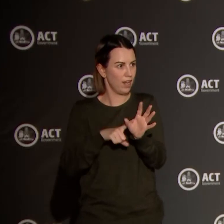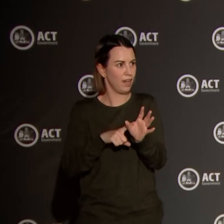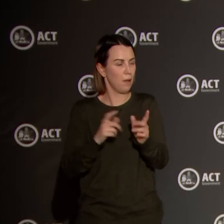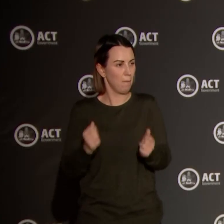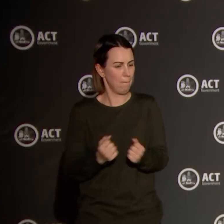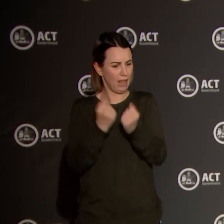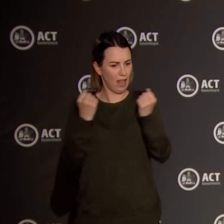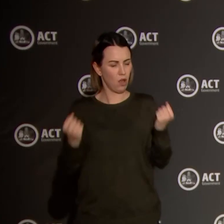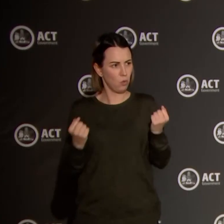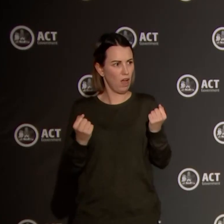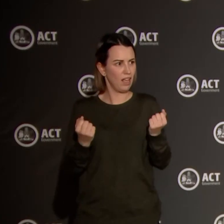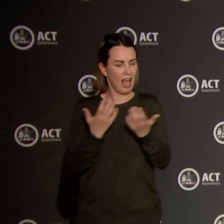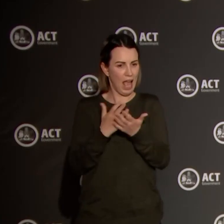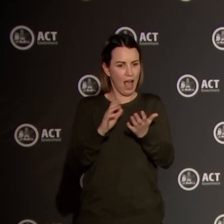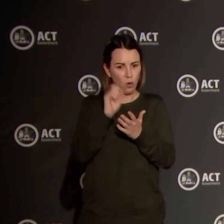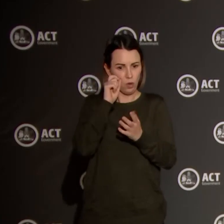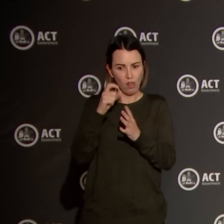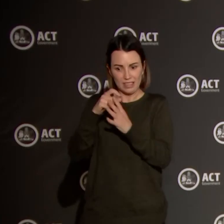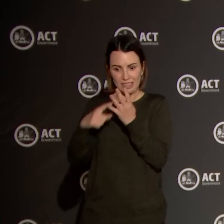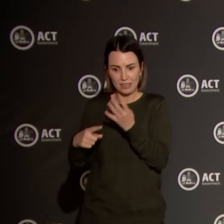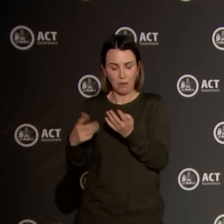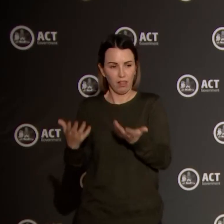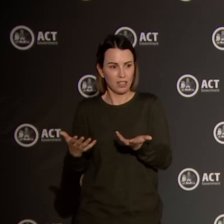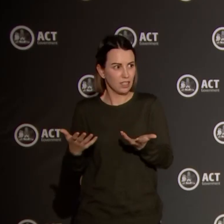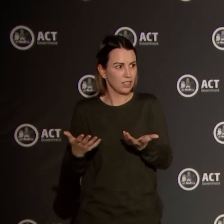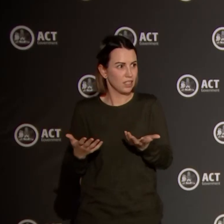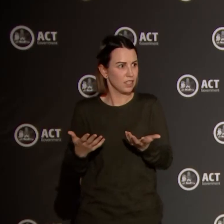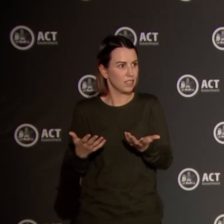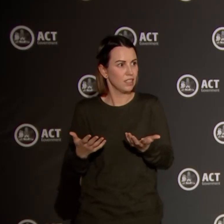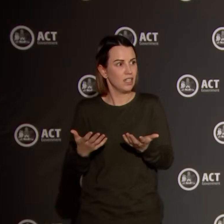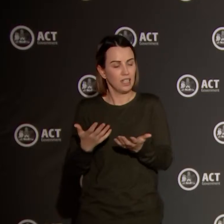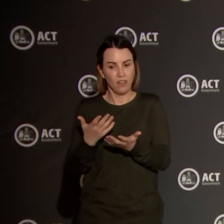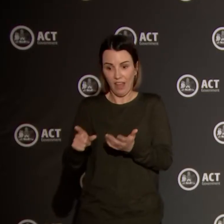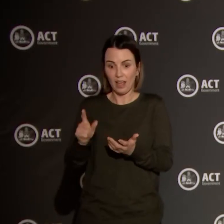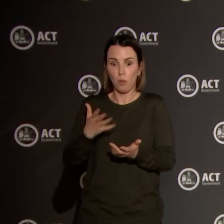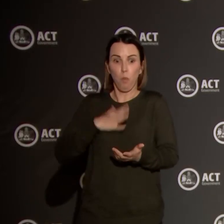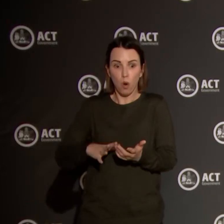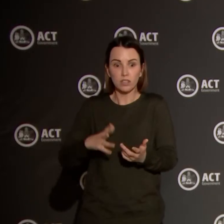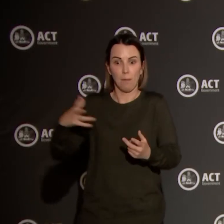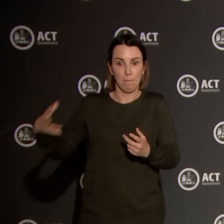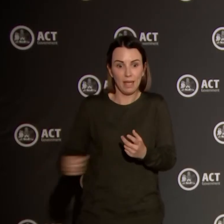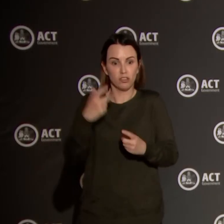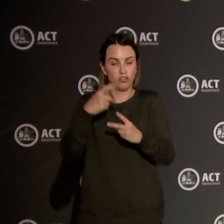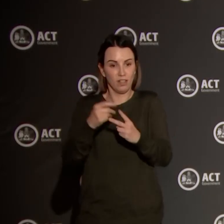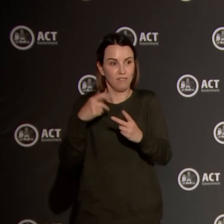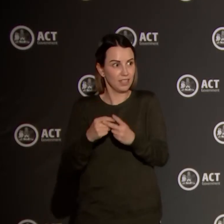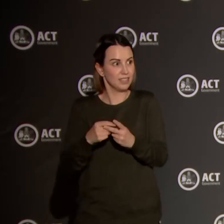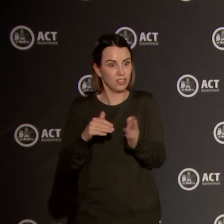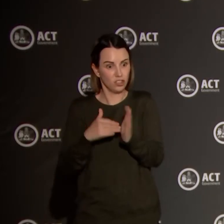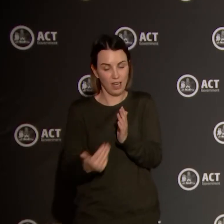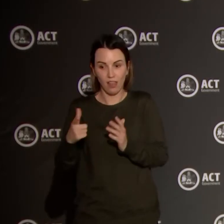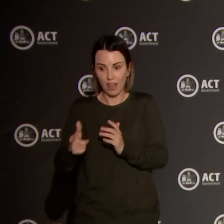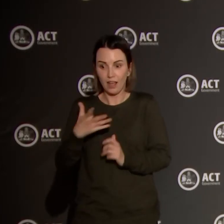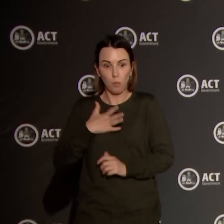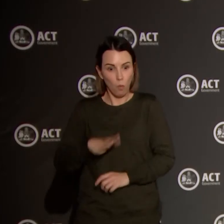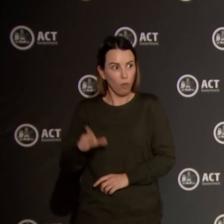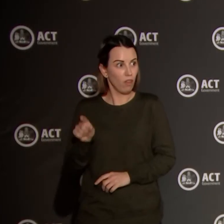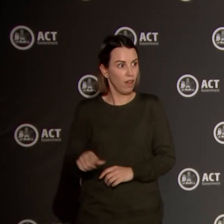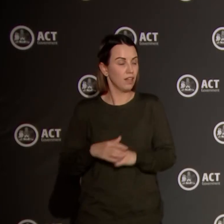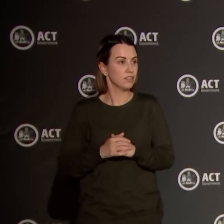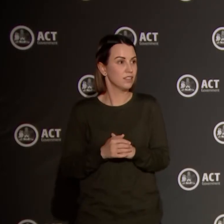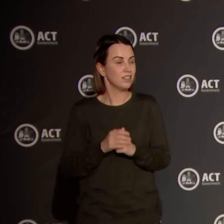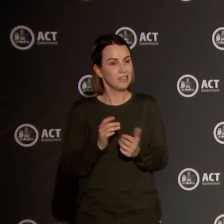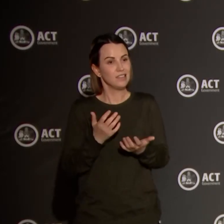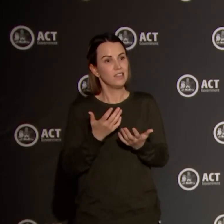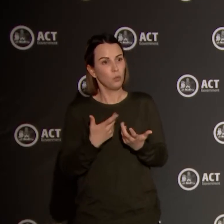given that the sector itself is calling for this to happen now? Yeah, look, we're actively considering what we should do and how we